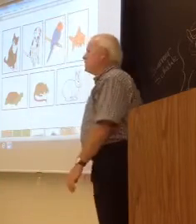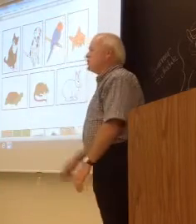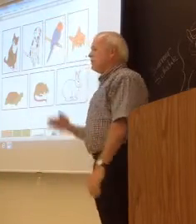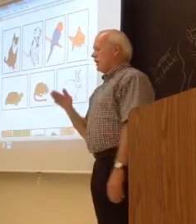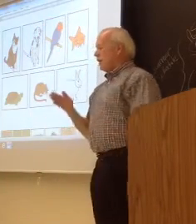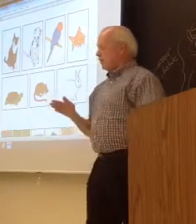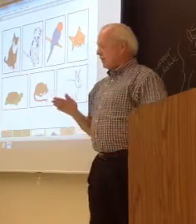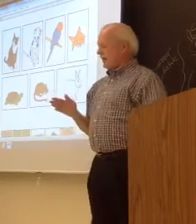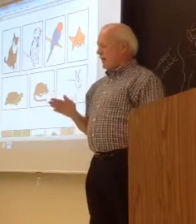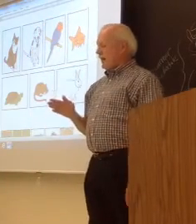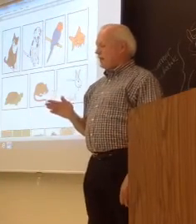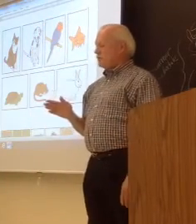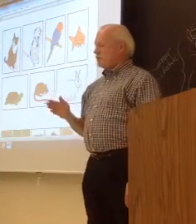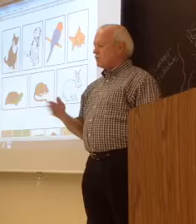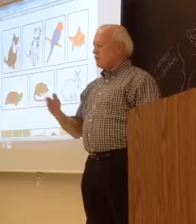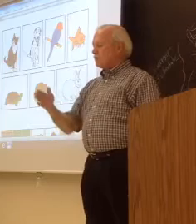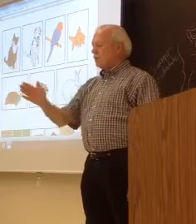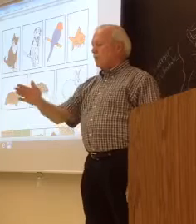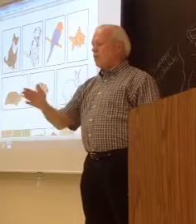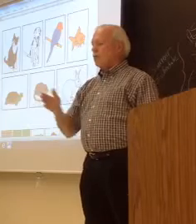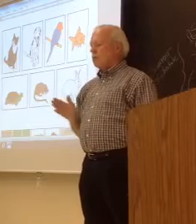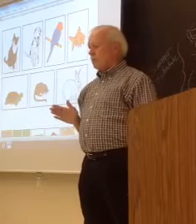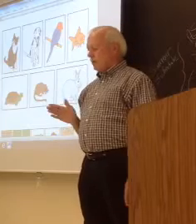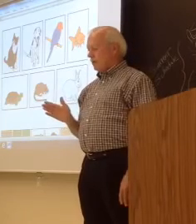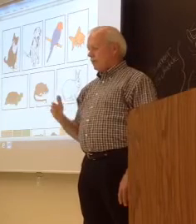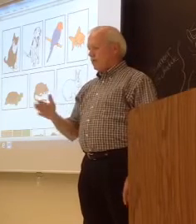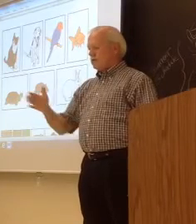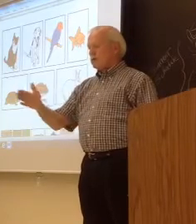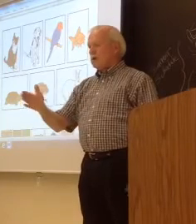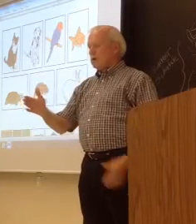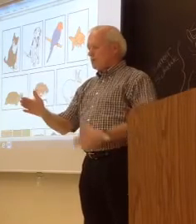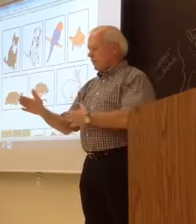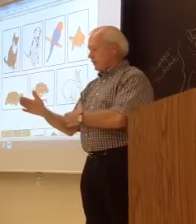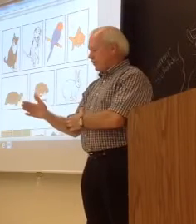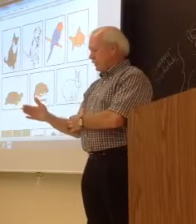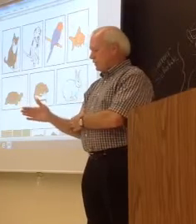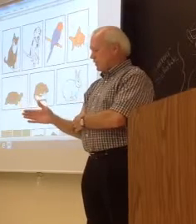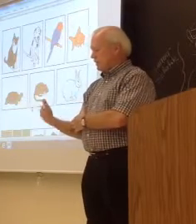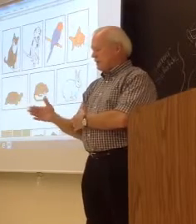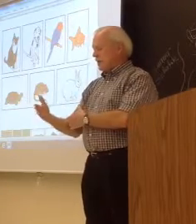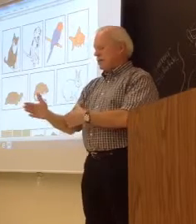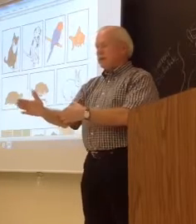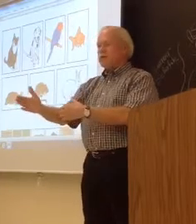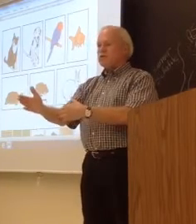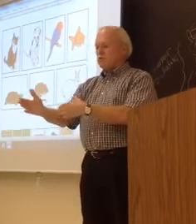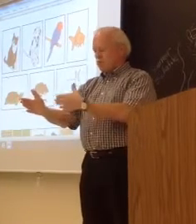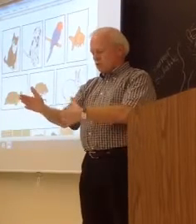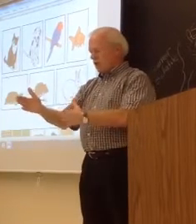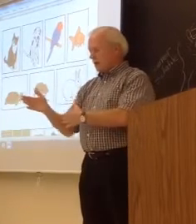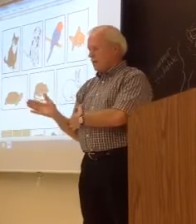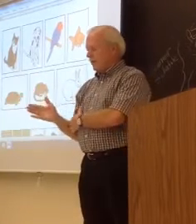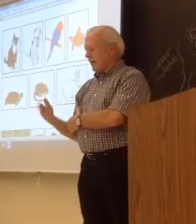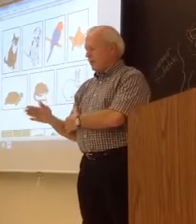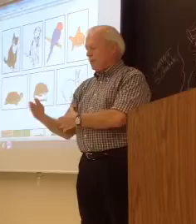Fish, with a flat hand, you just sort of swim forward a little bit, fish. Some people put this hand here to show we're talking about that much,